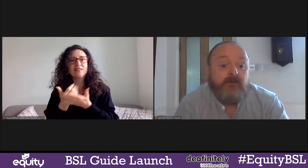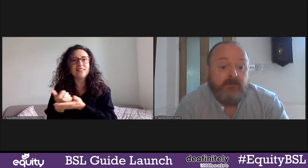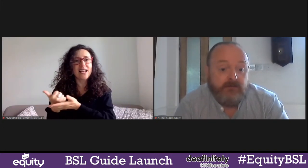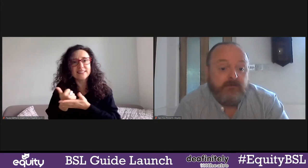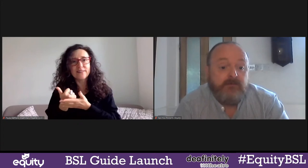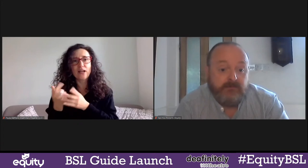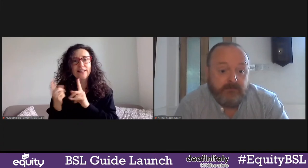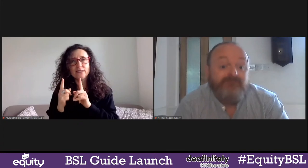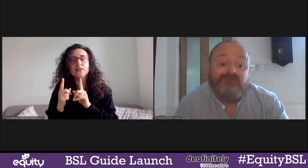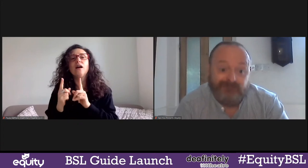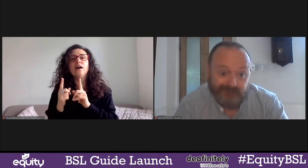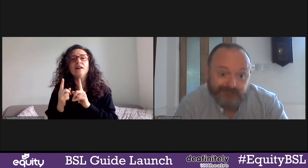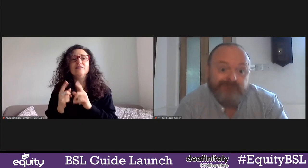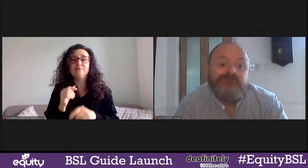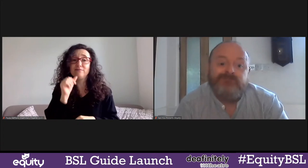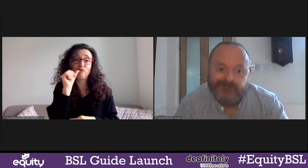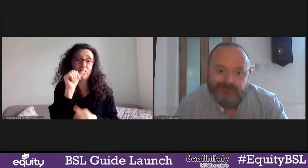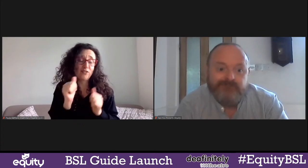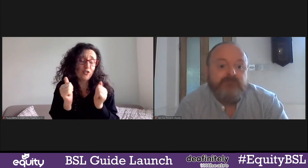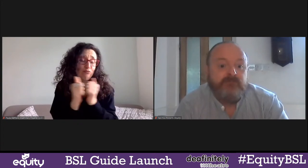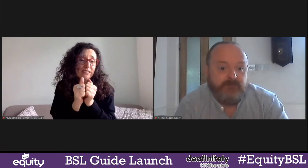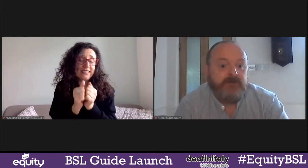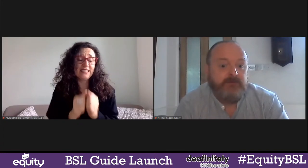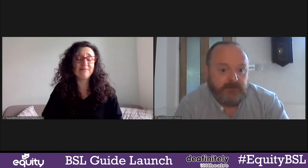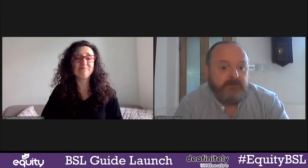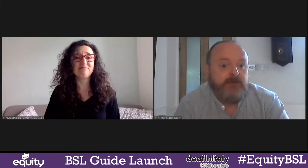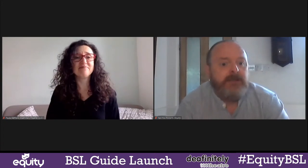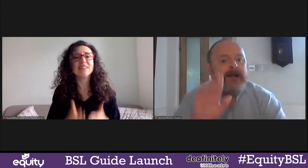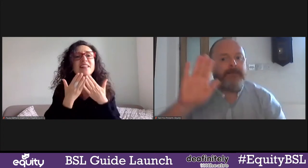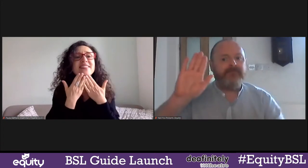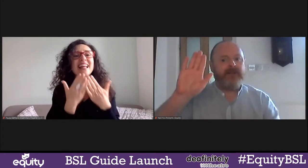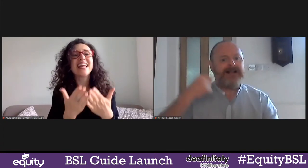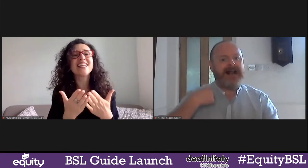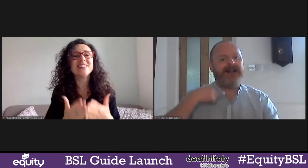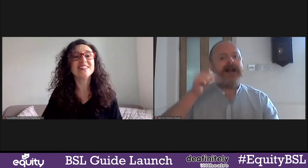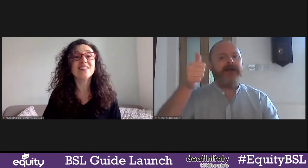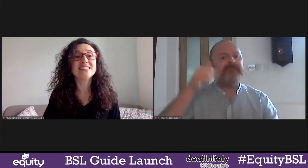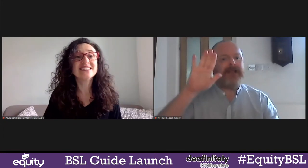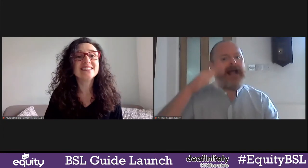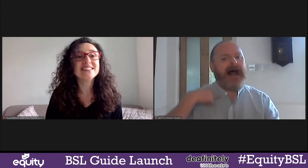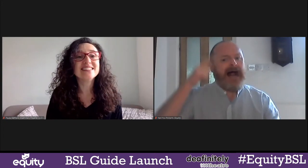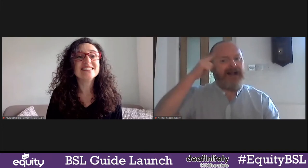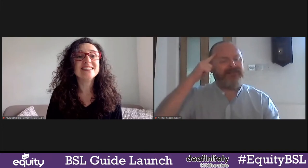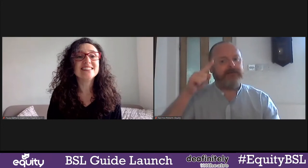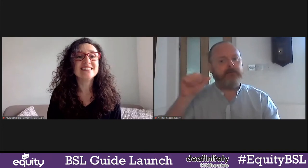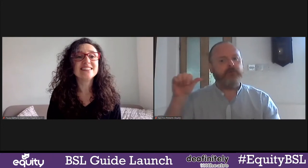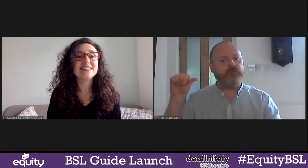language properly or not. So having that advisor, consultant, deaf eye is very important. Thank you, Neil.